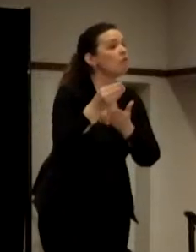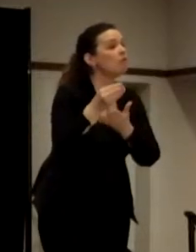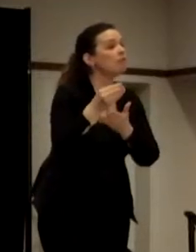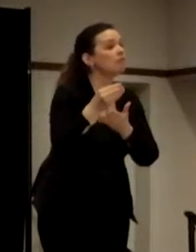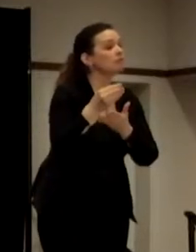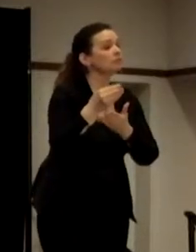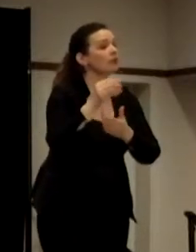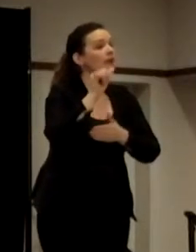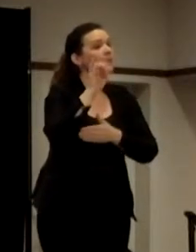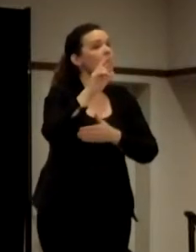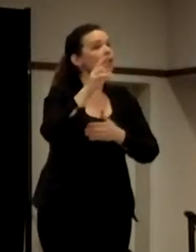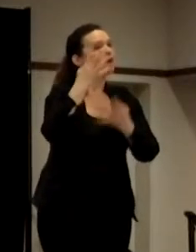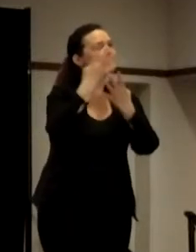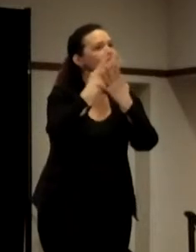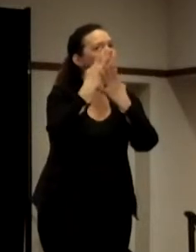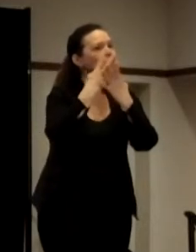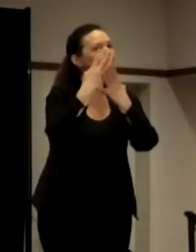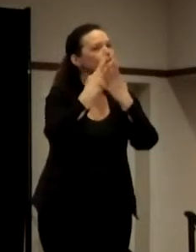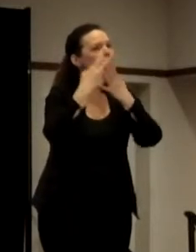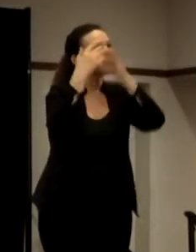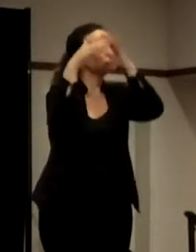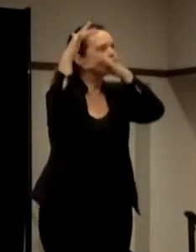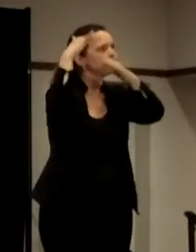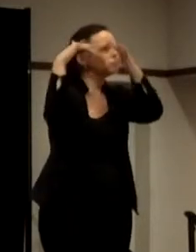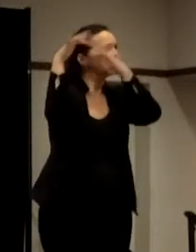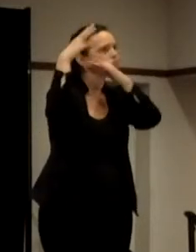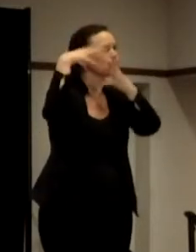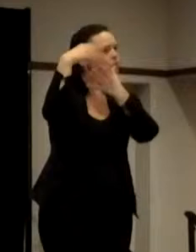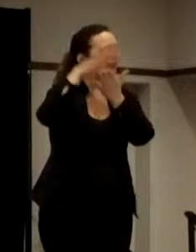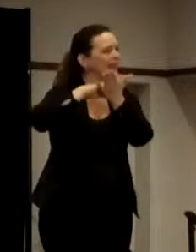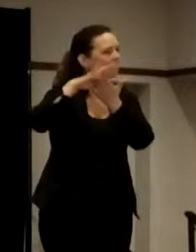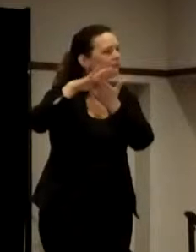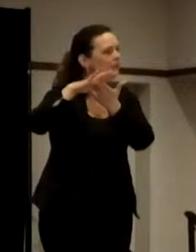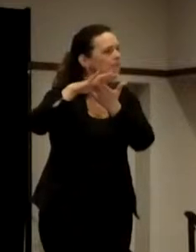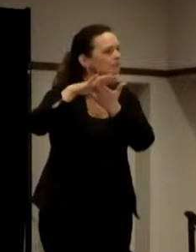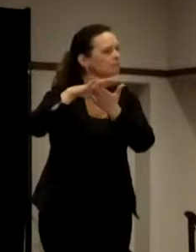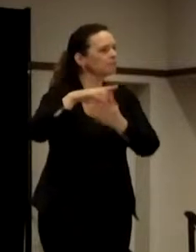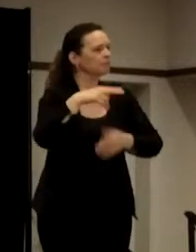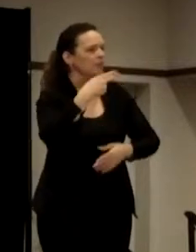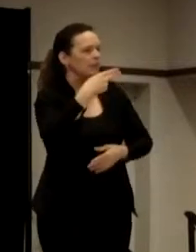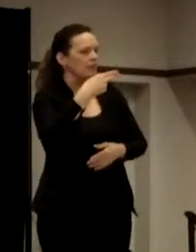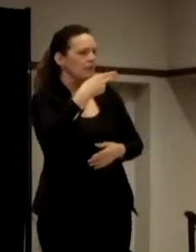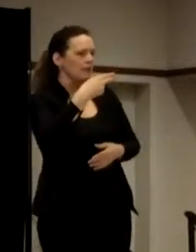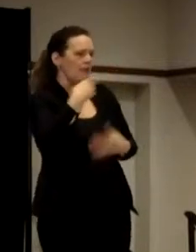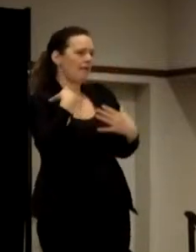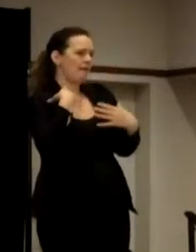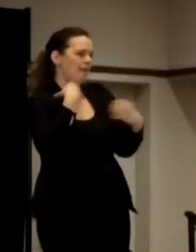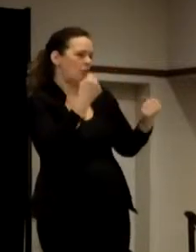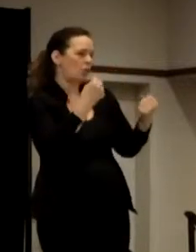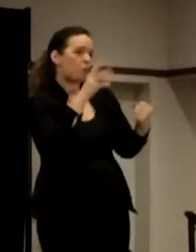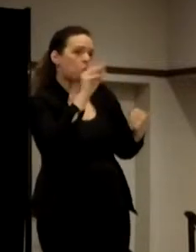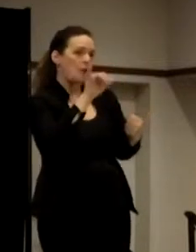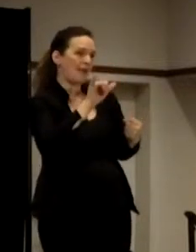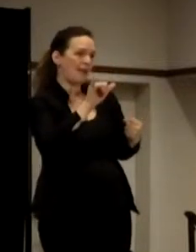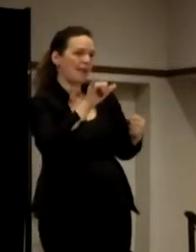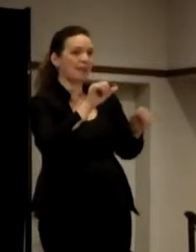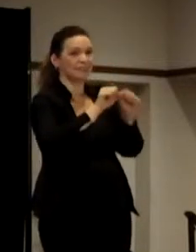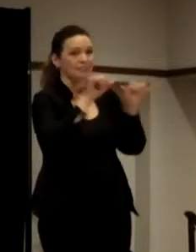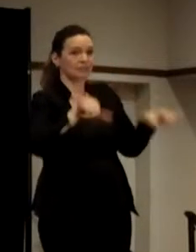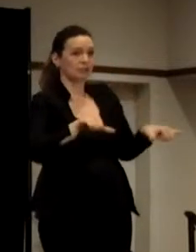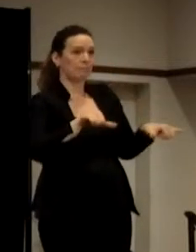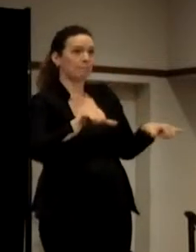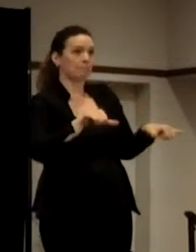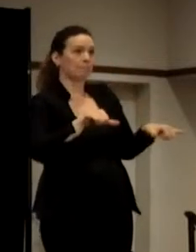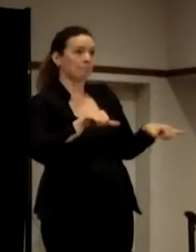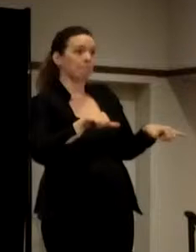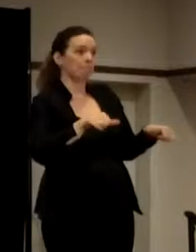the Healthway system, air filtration systems on each floor, and certainly